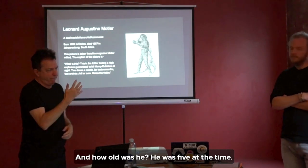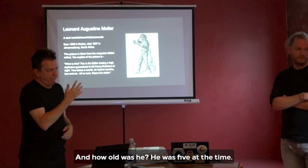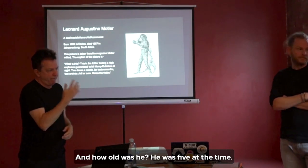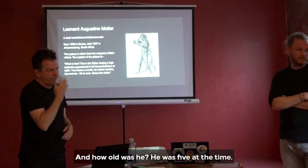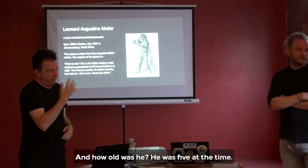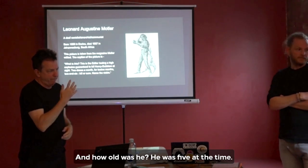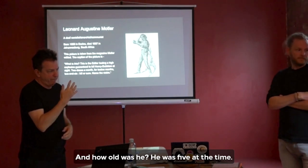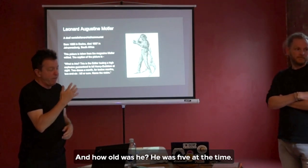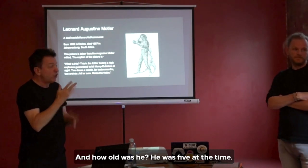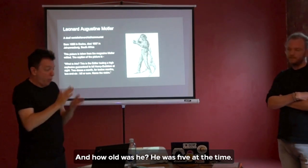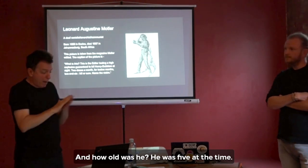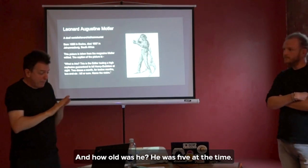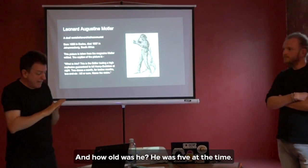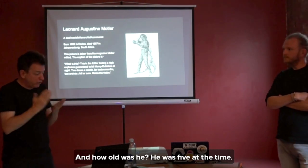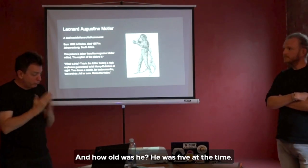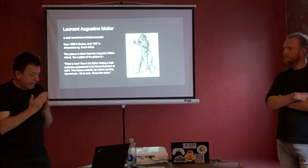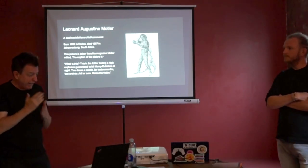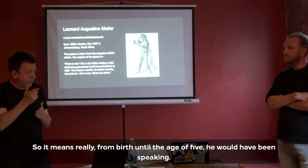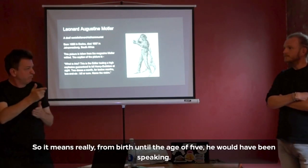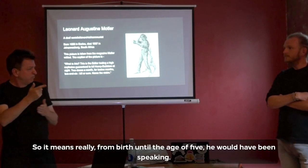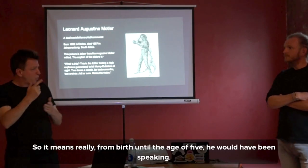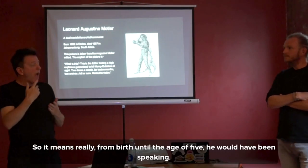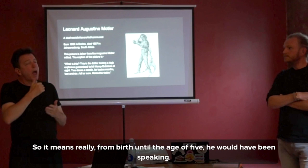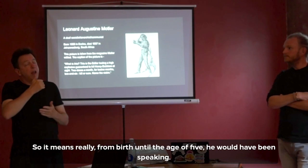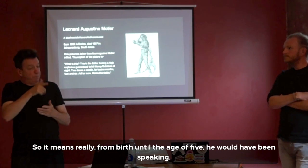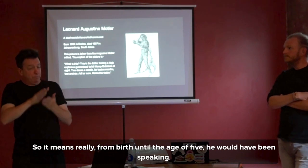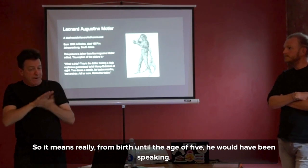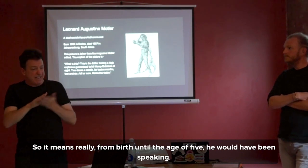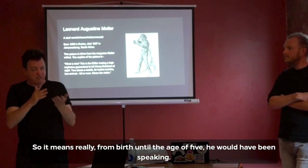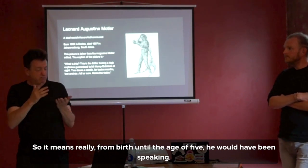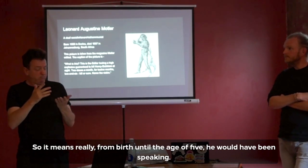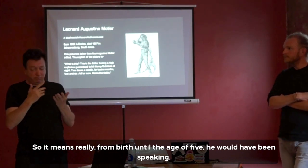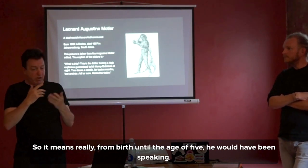And how old was he? He was 5 at the time, so means really